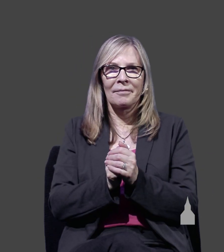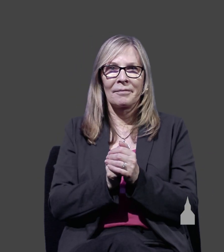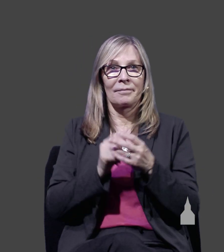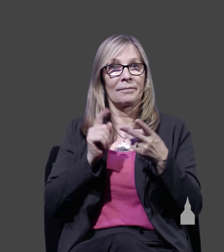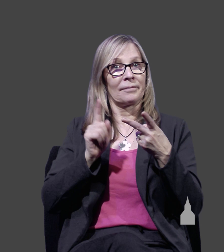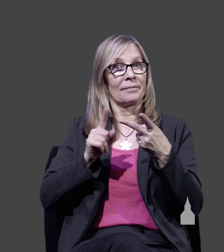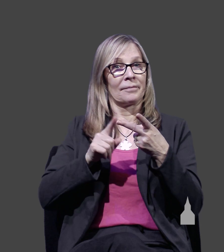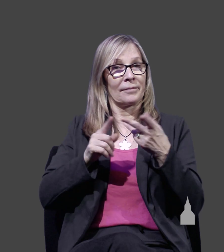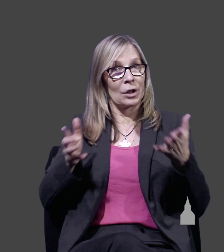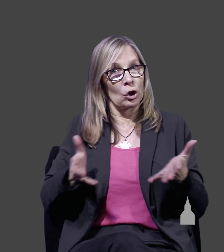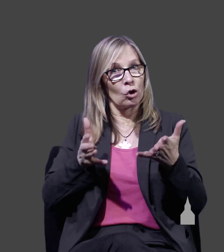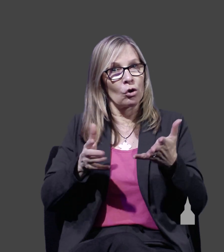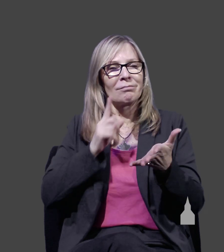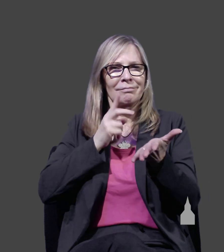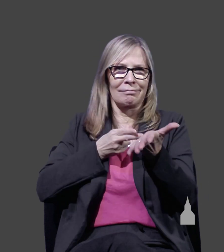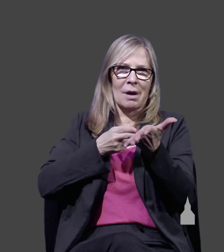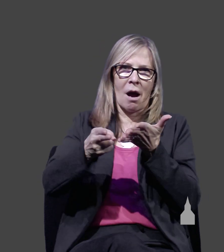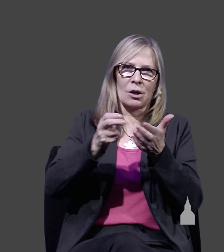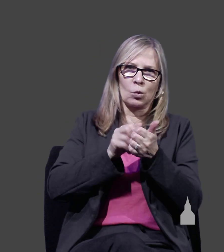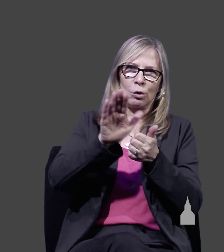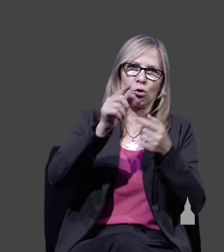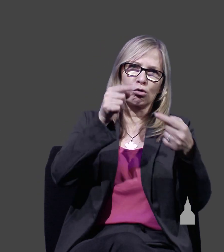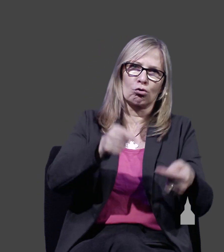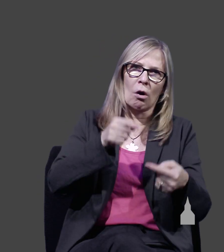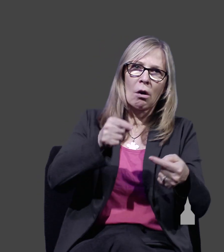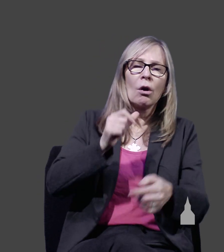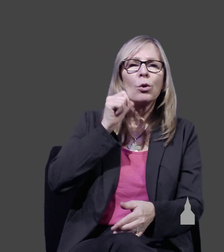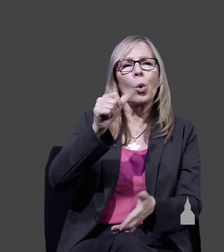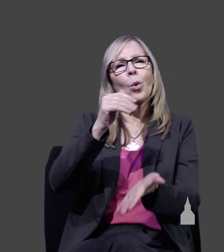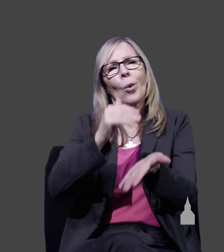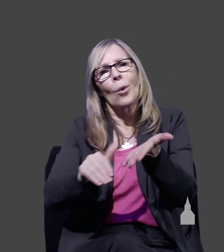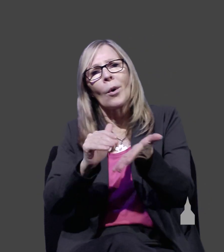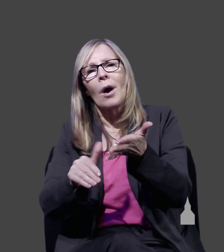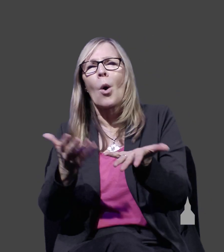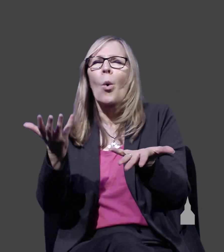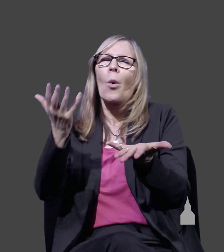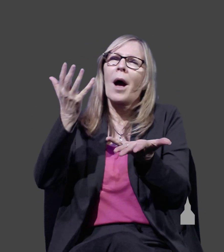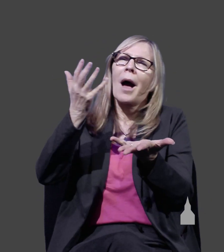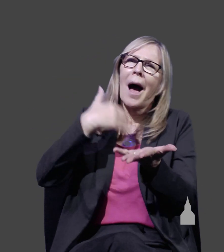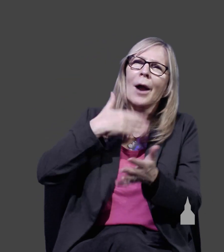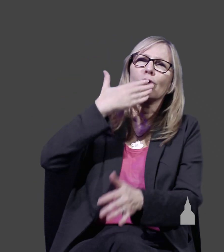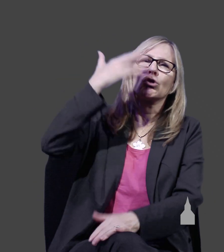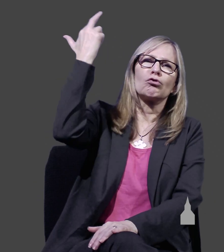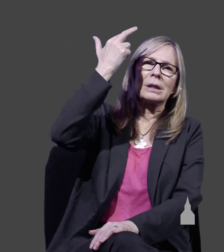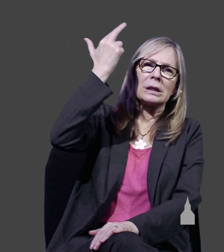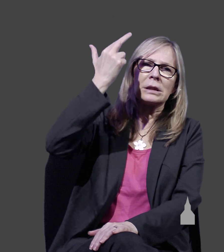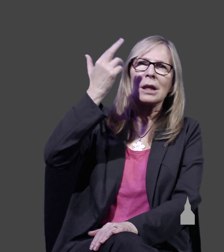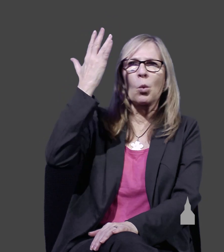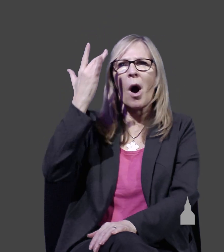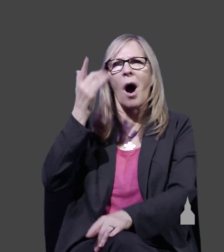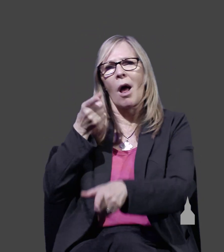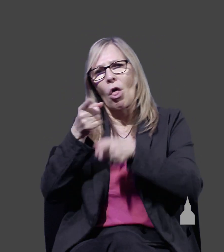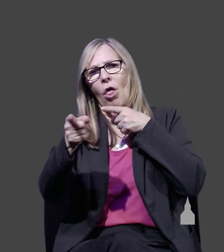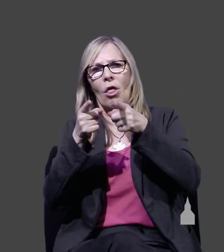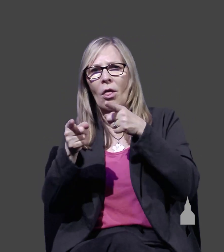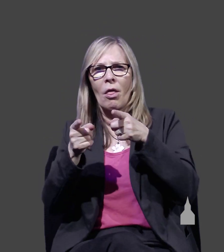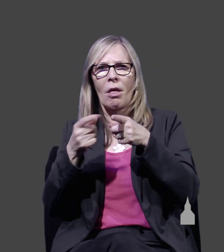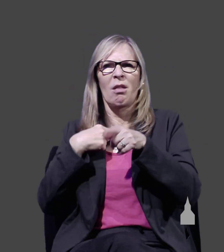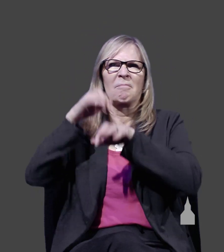Second, let me encourage you, be honest with your struggle. Don't justify your harsh words. Don't justify your wicked